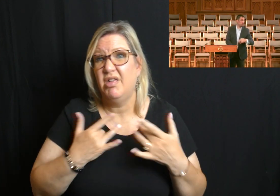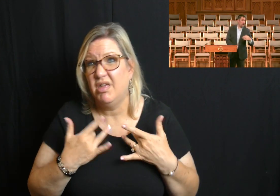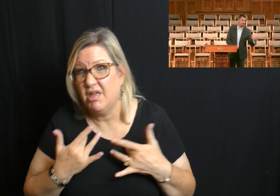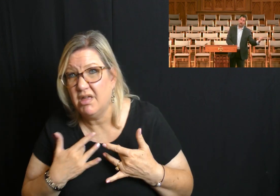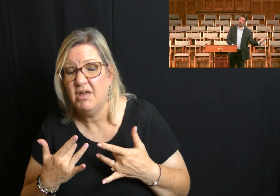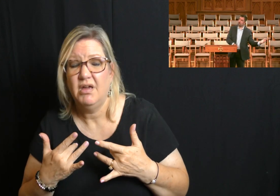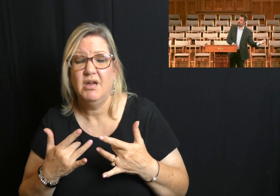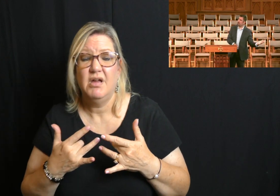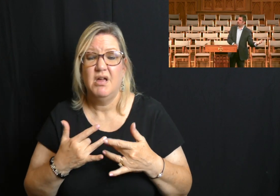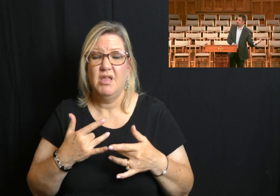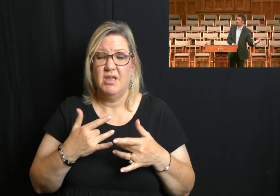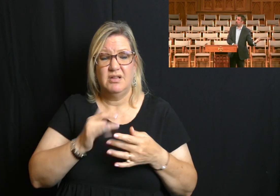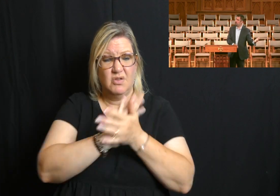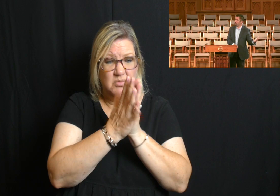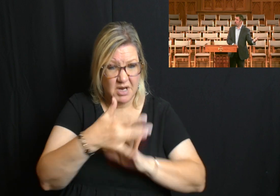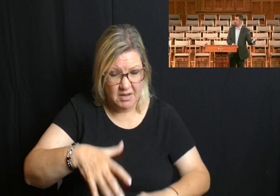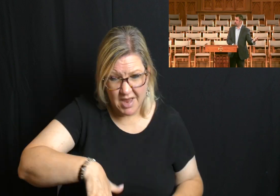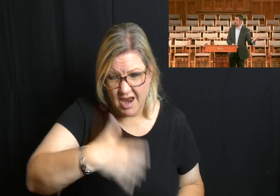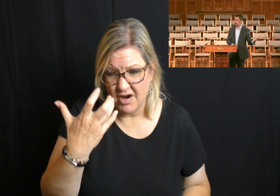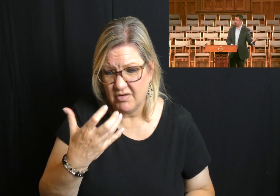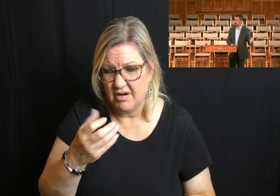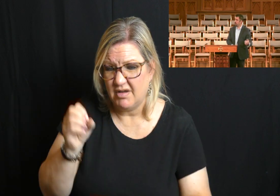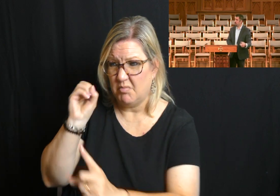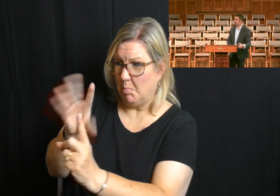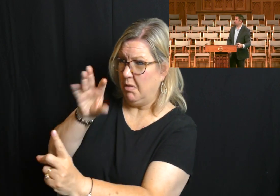fearful, you lash out on the people that you love the most.